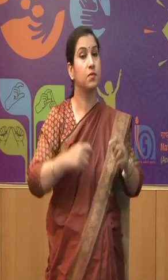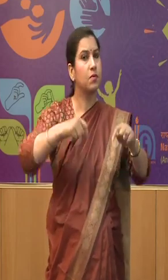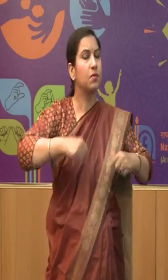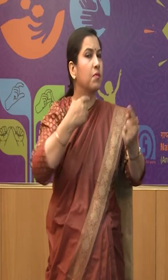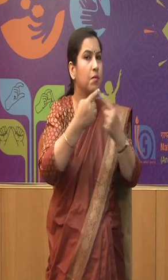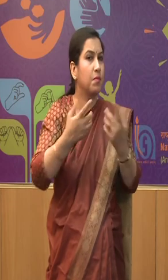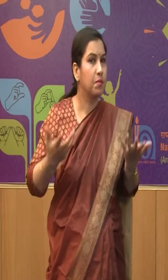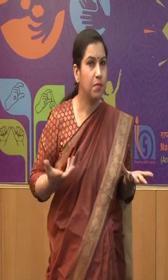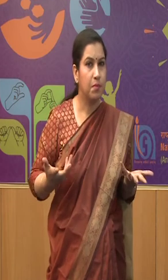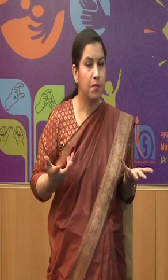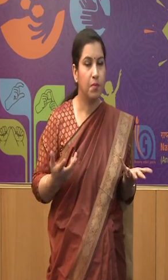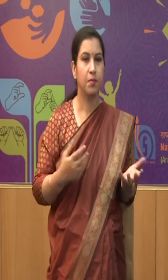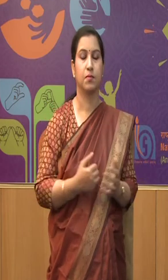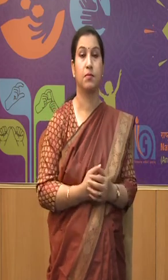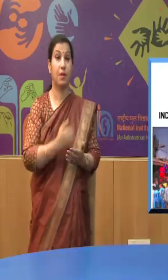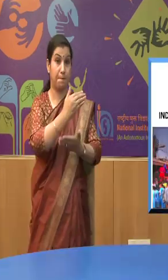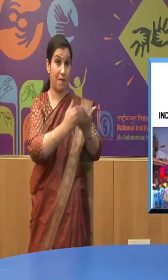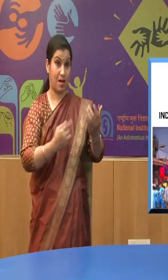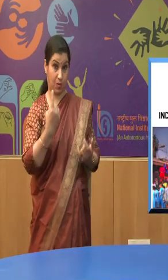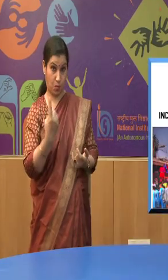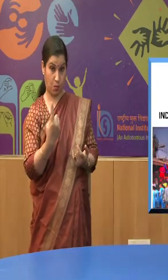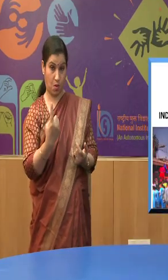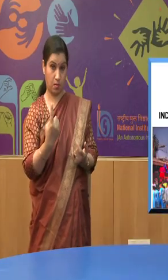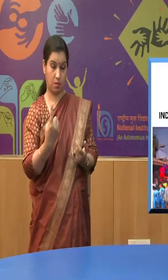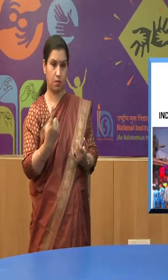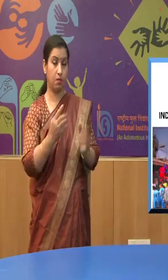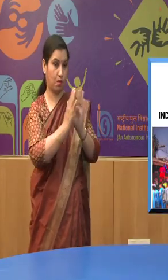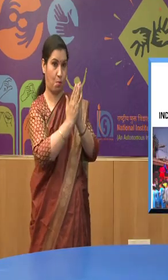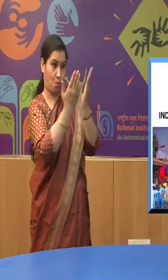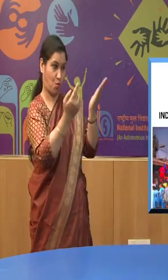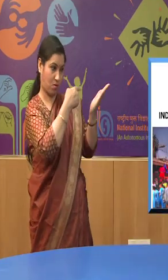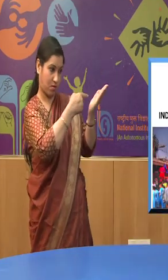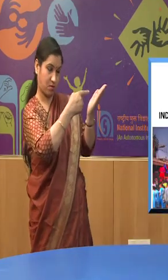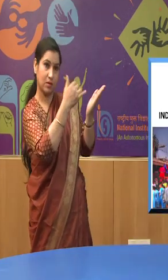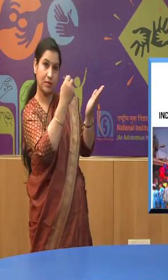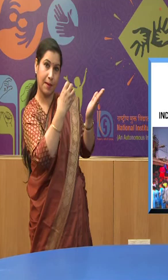Today we will cover Part 1 of chapter number 6.